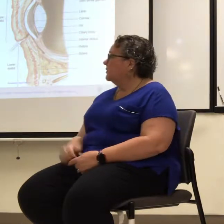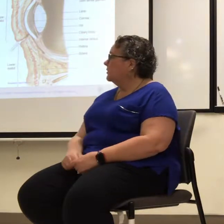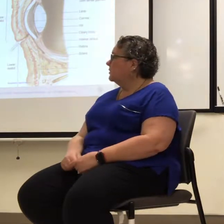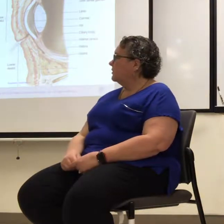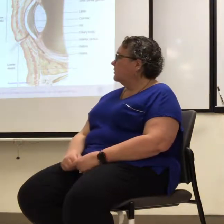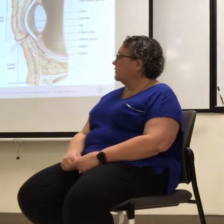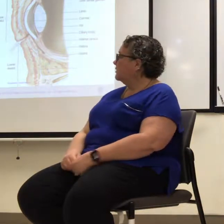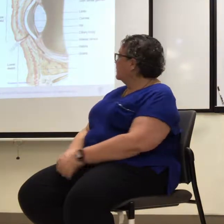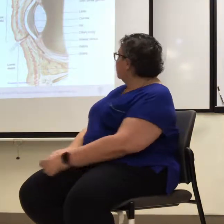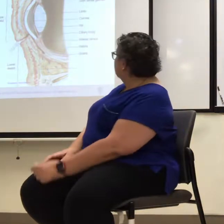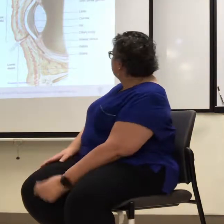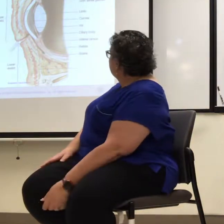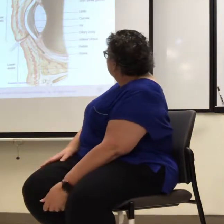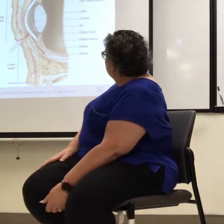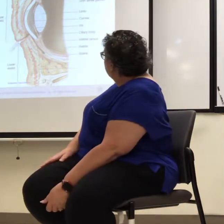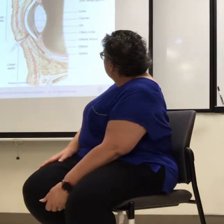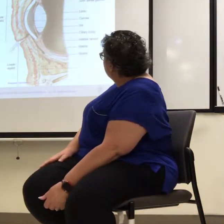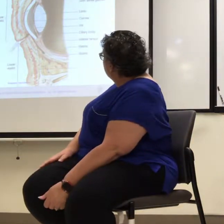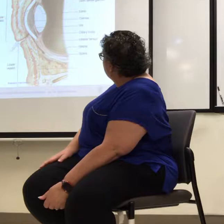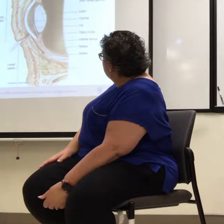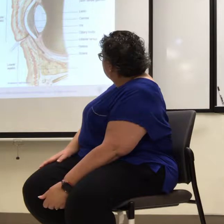Draw a little pocket here too.